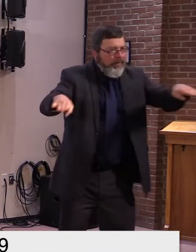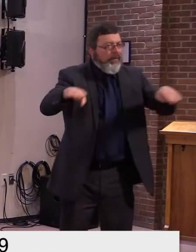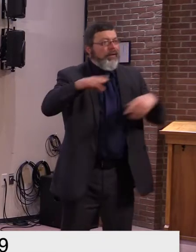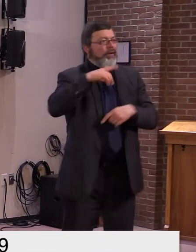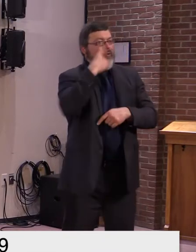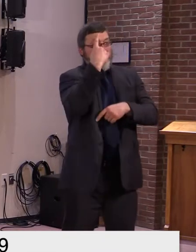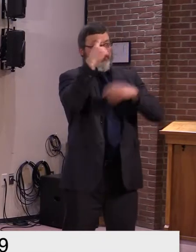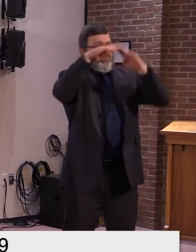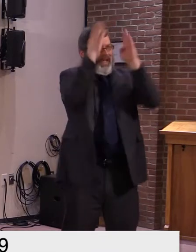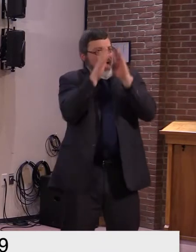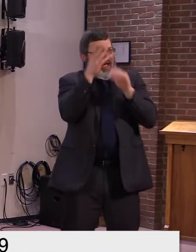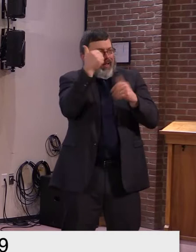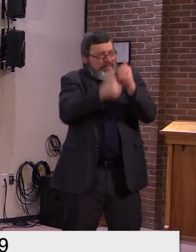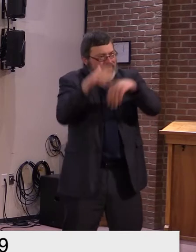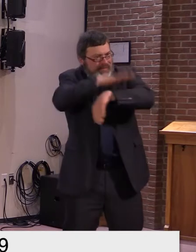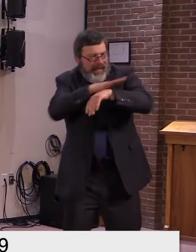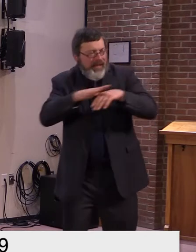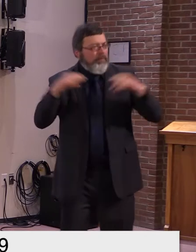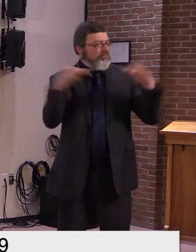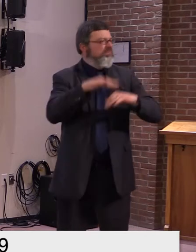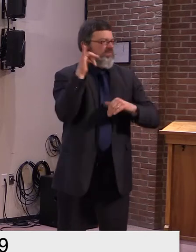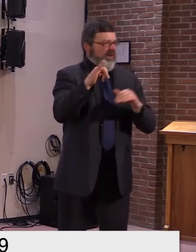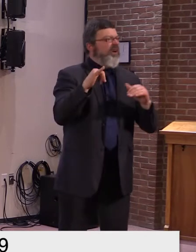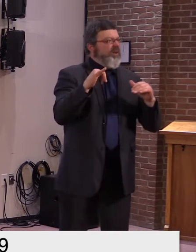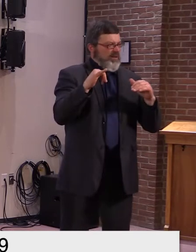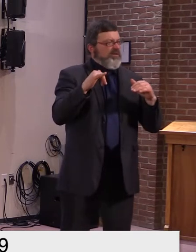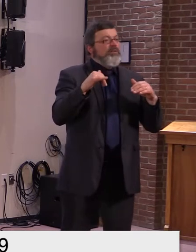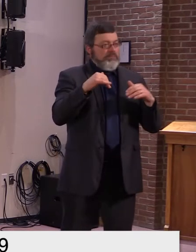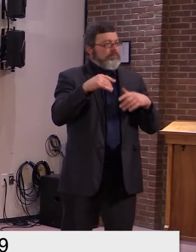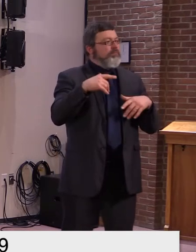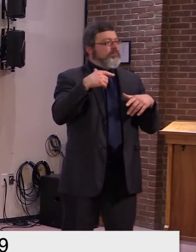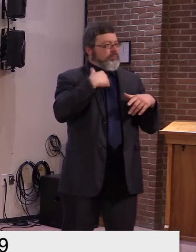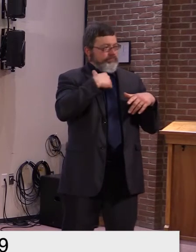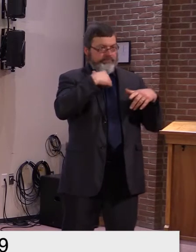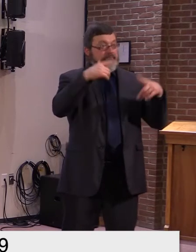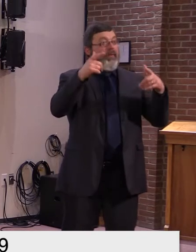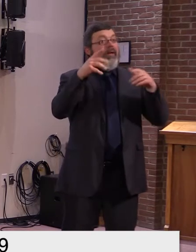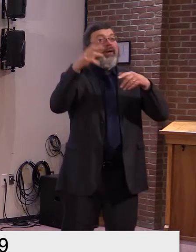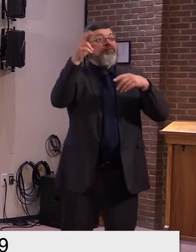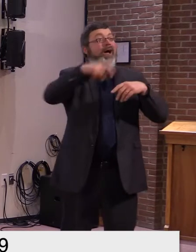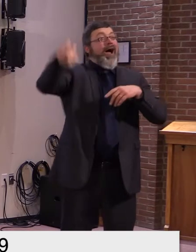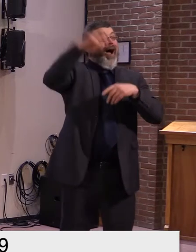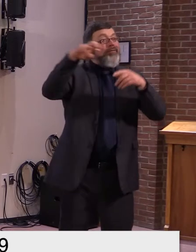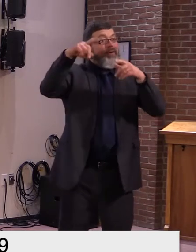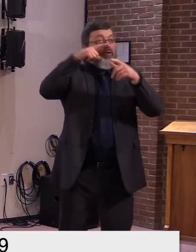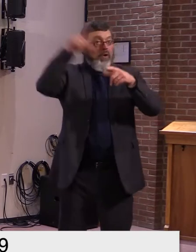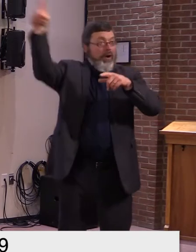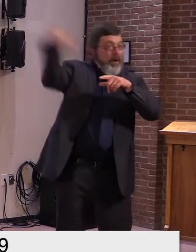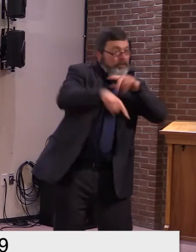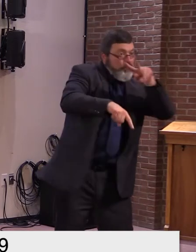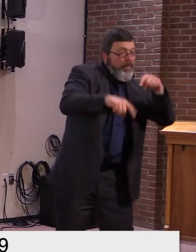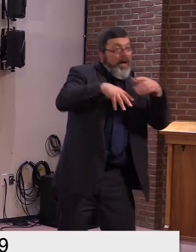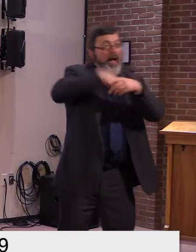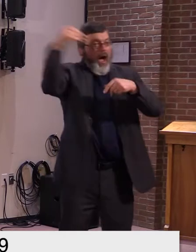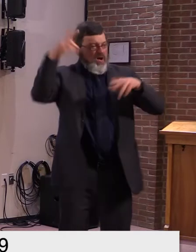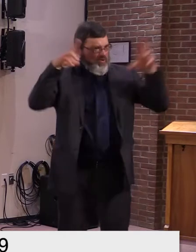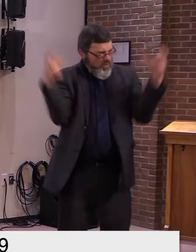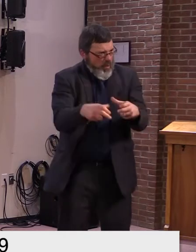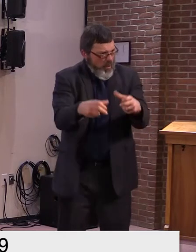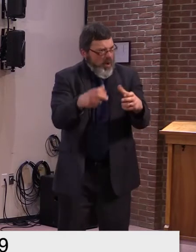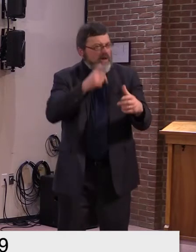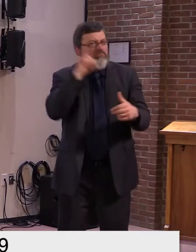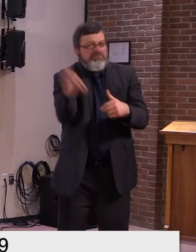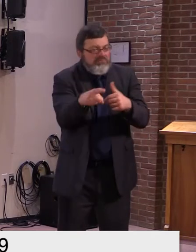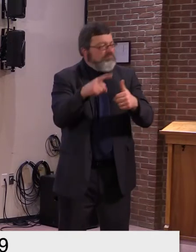also required quarantine for all non-essential travel, paused recreational and school sports, and of